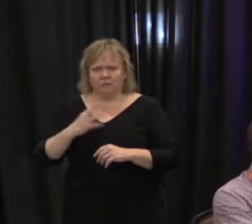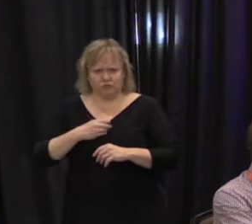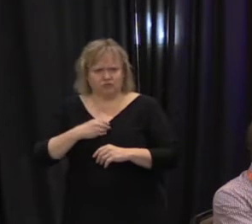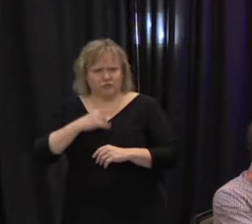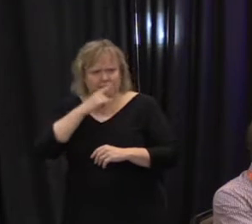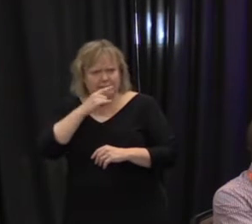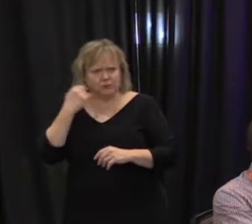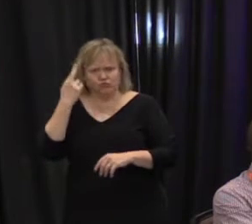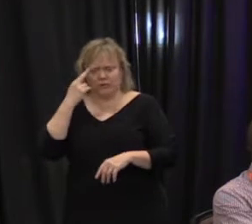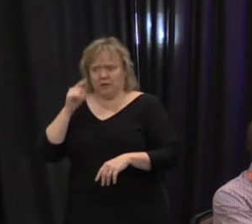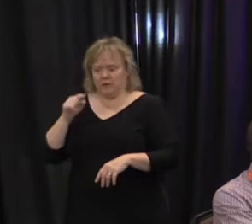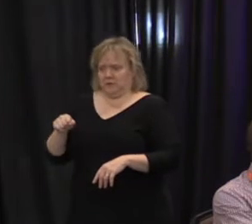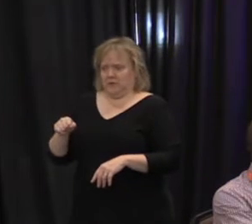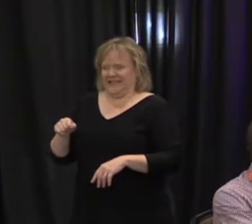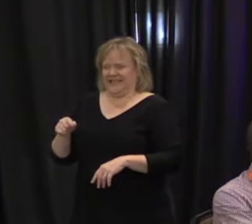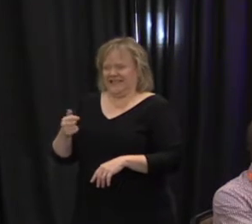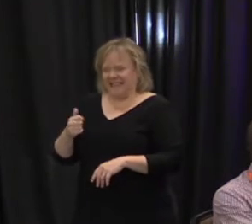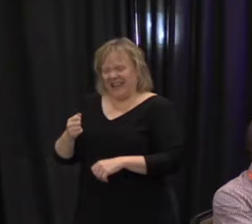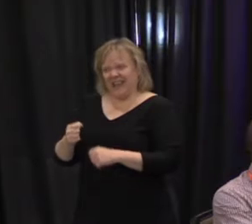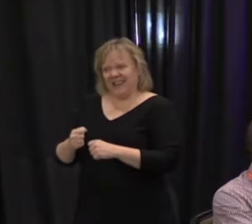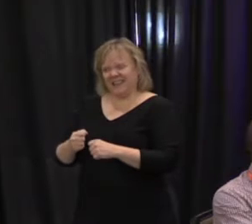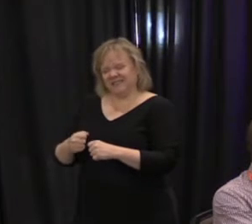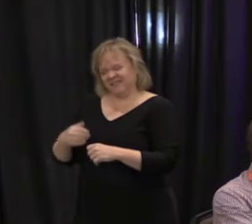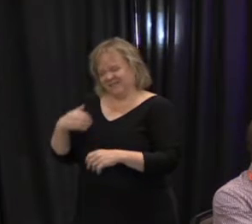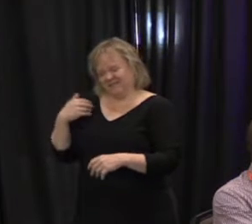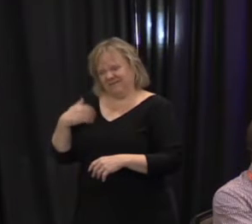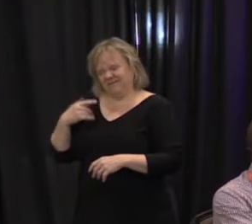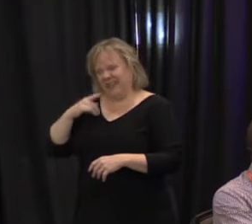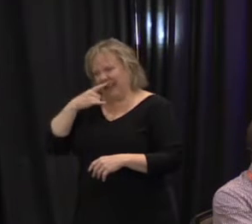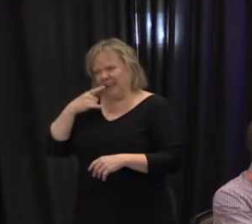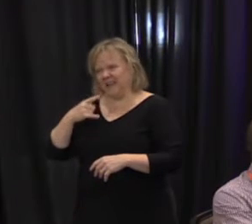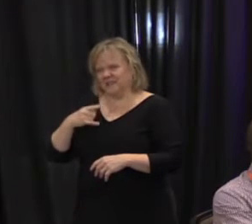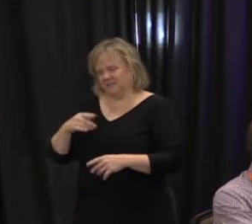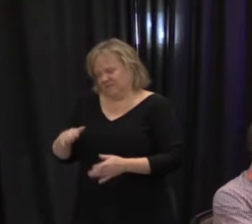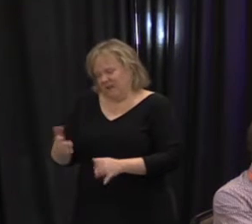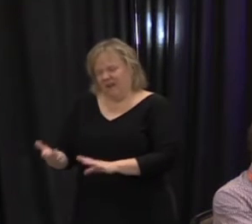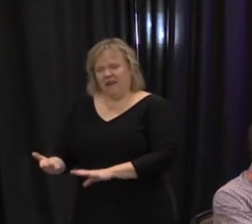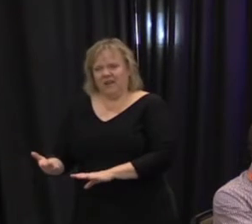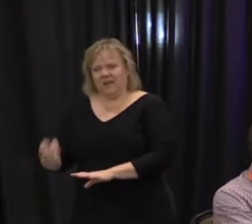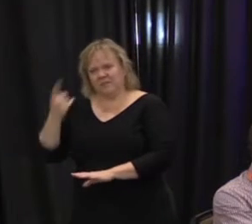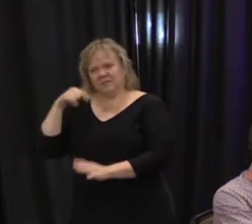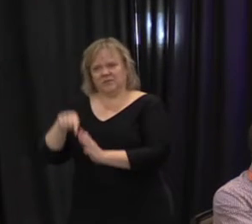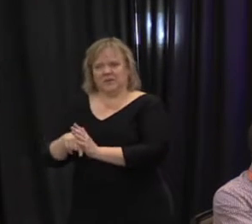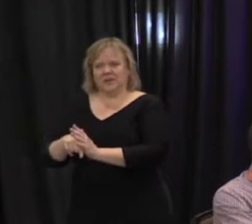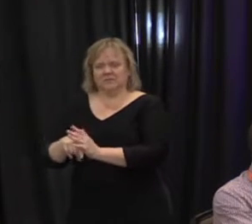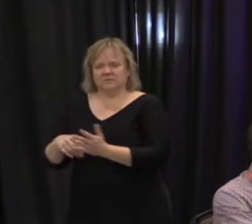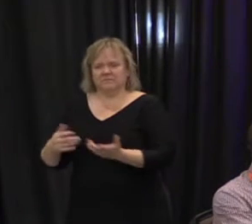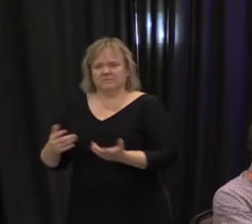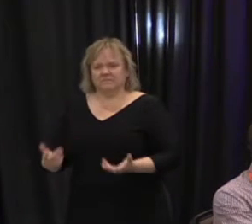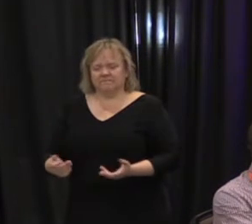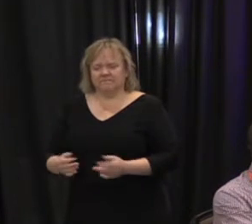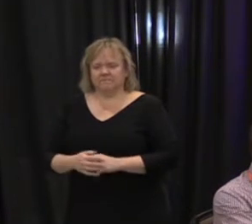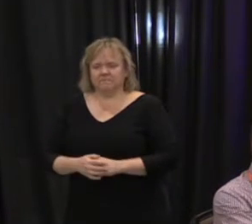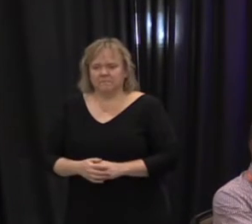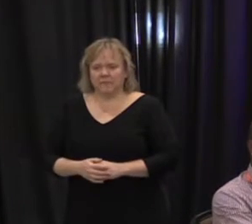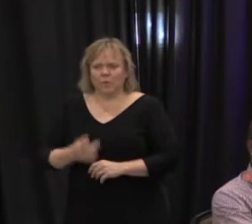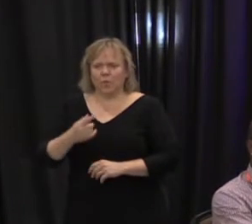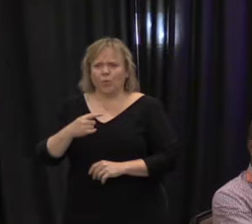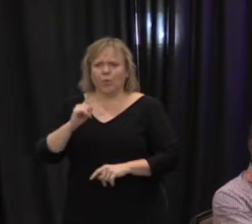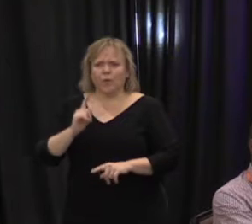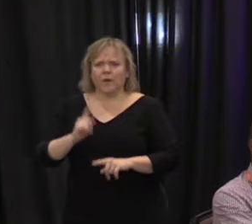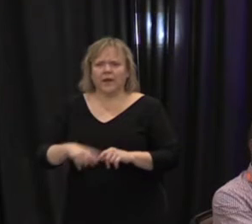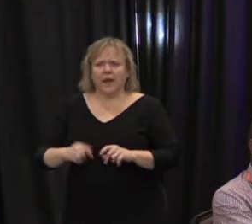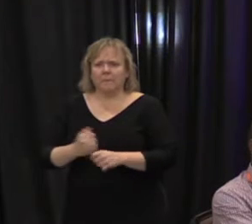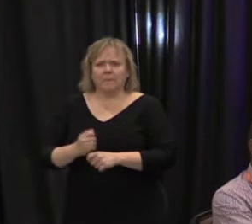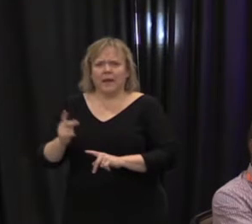election. And we're not getting those kids back, right? We know that. But yesterday, Mia Mingus, who is somewhere in this room,